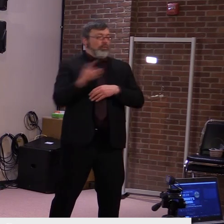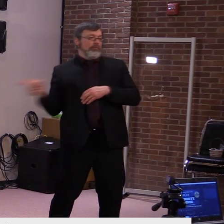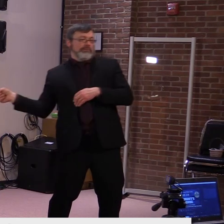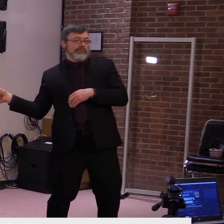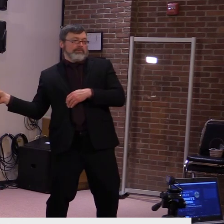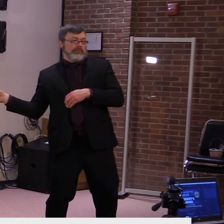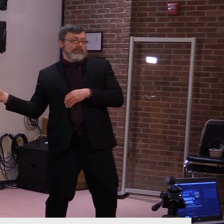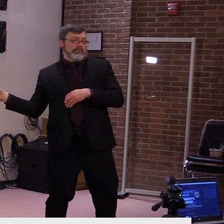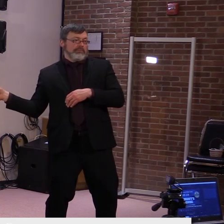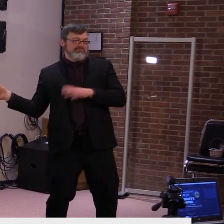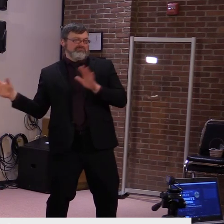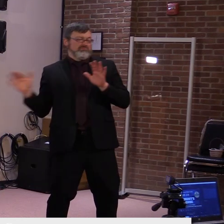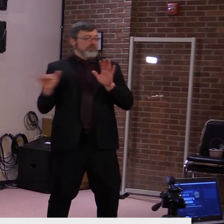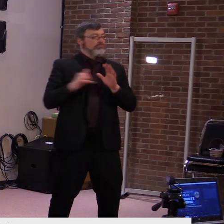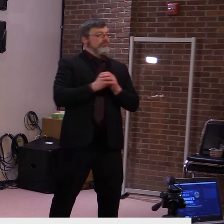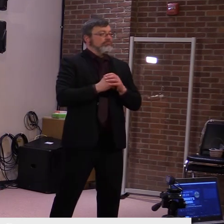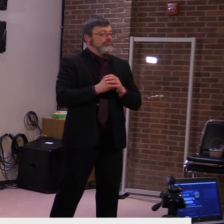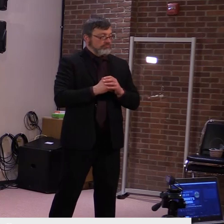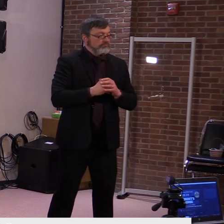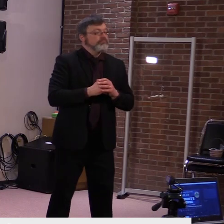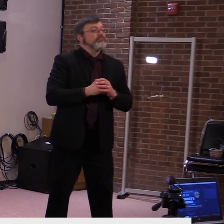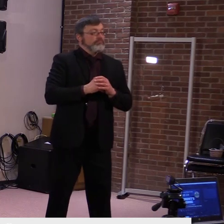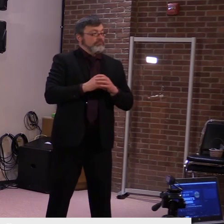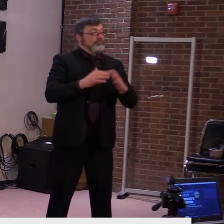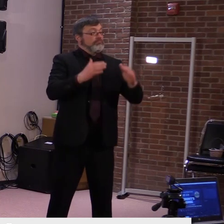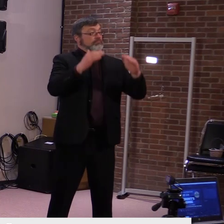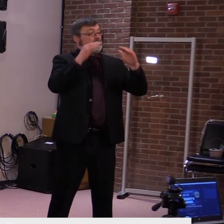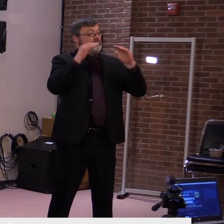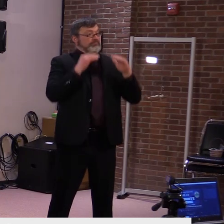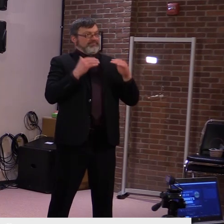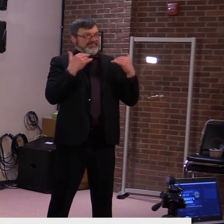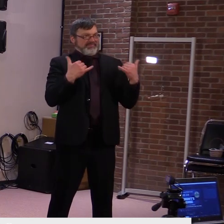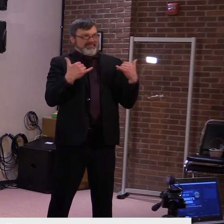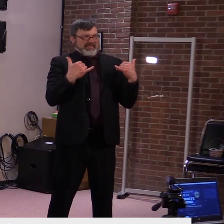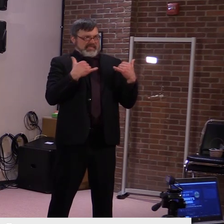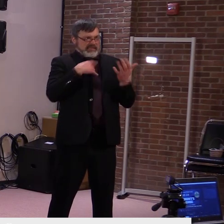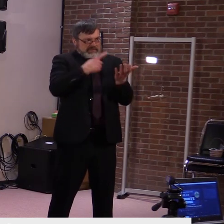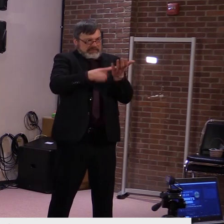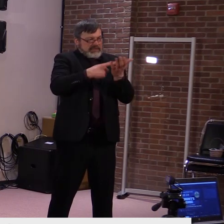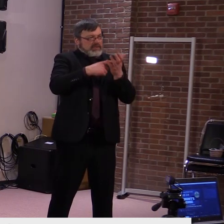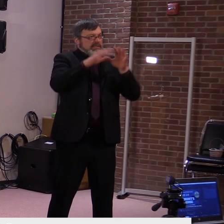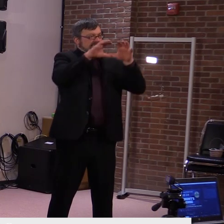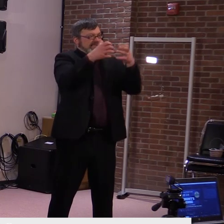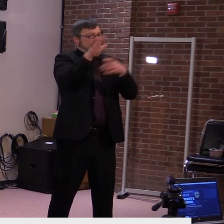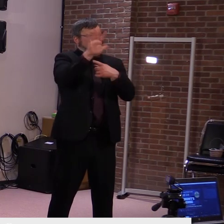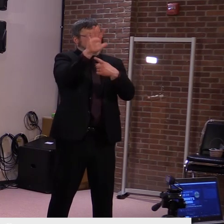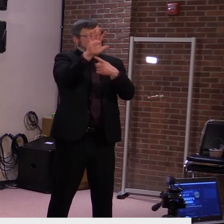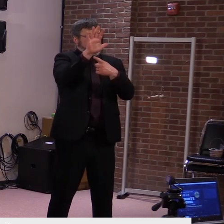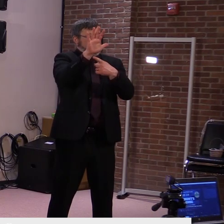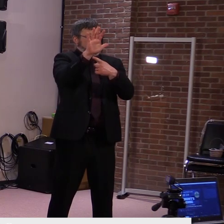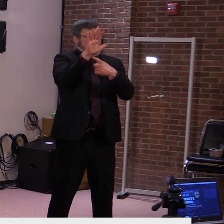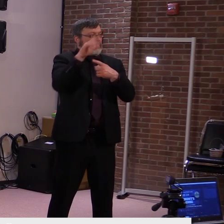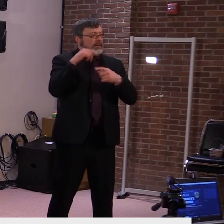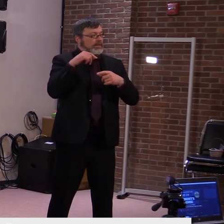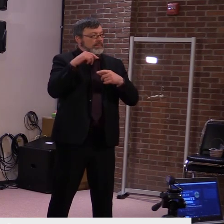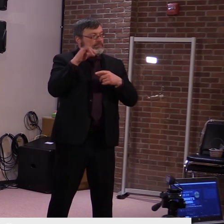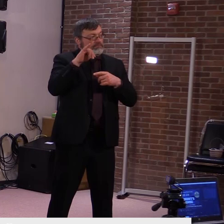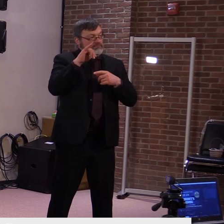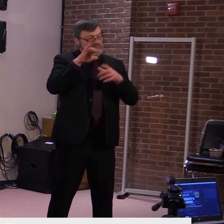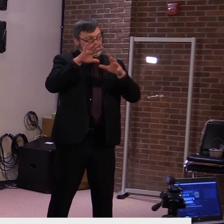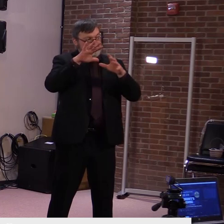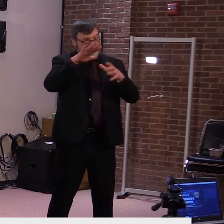5 is a large group of Vermonters, approximately 75,000 people, and it's divided into 2